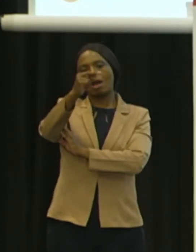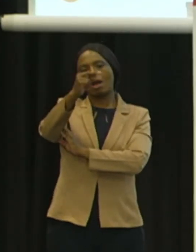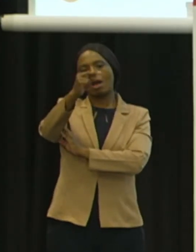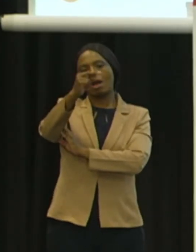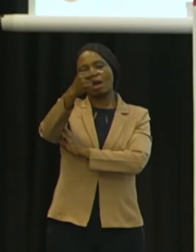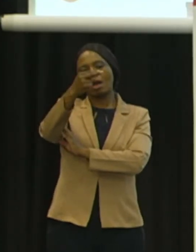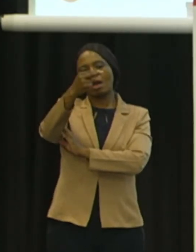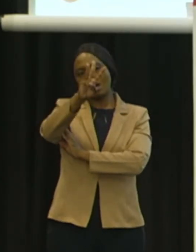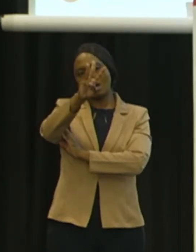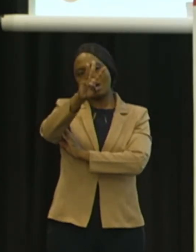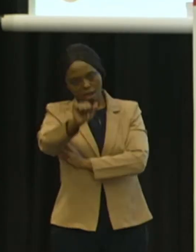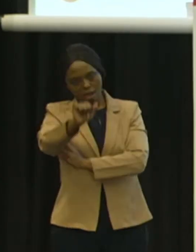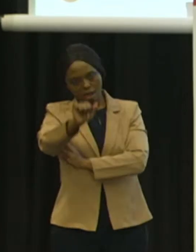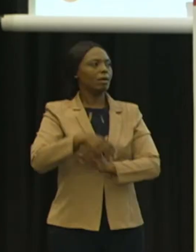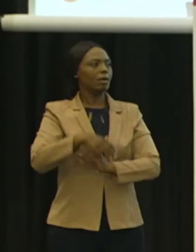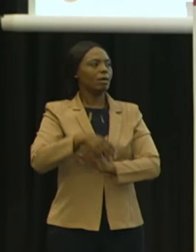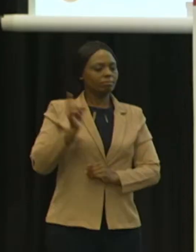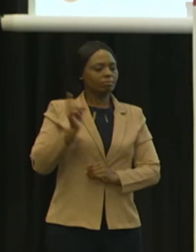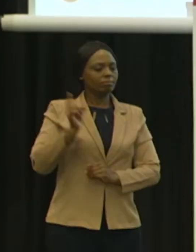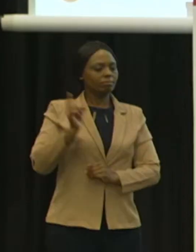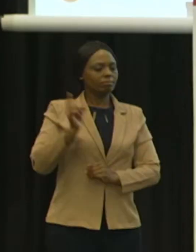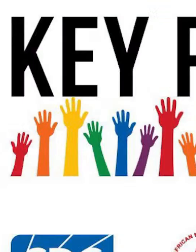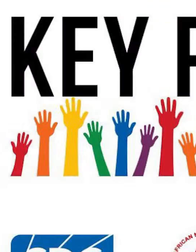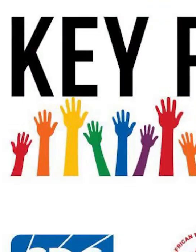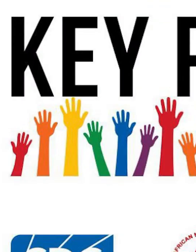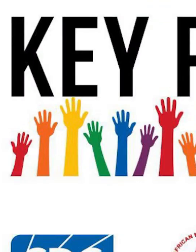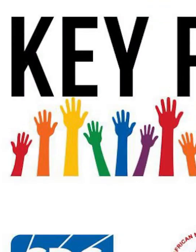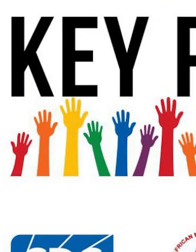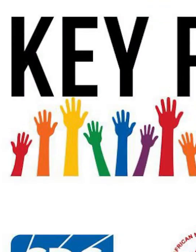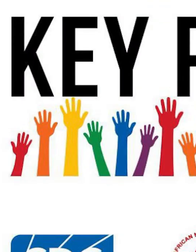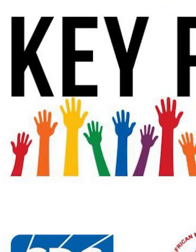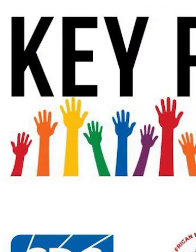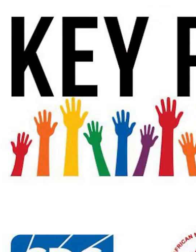your thank you.